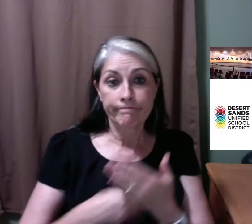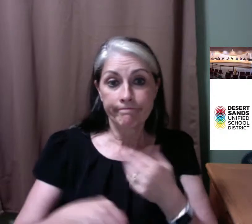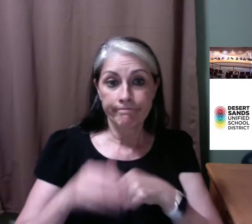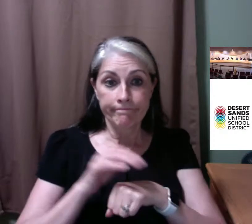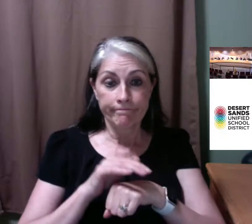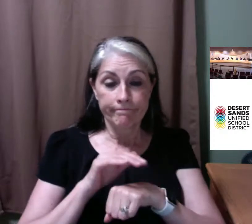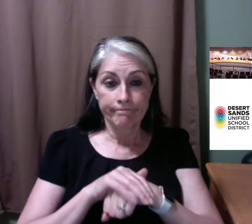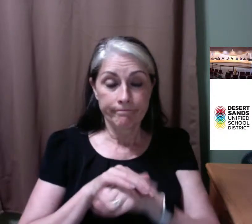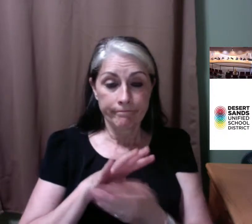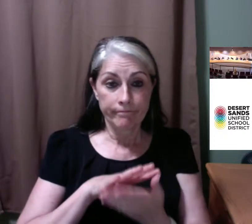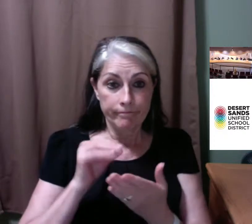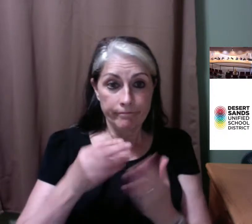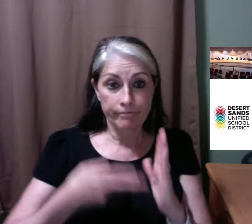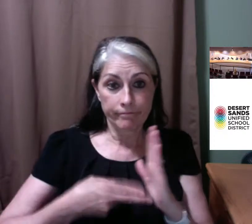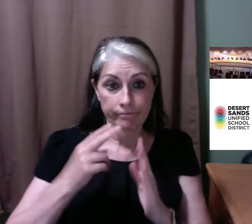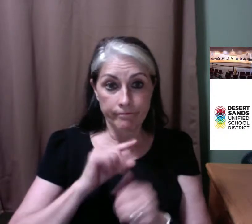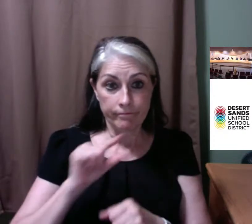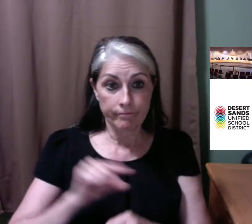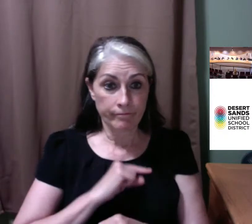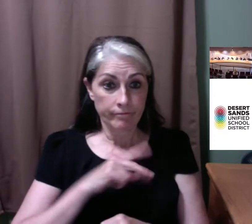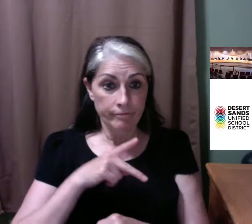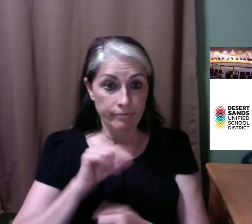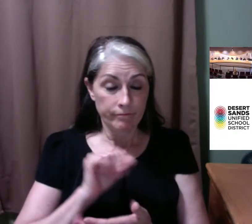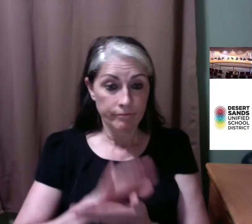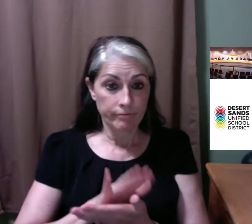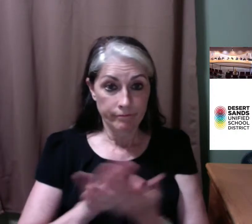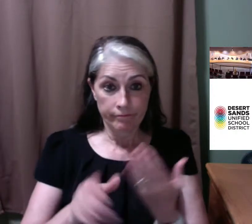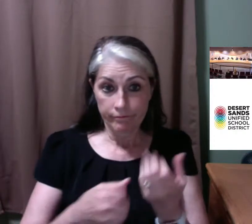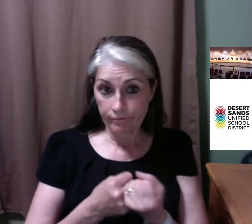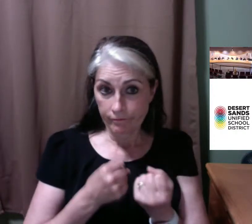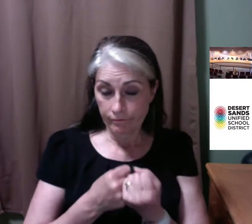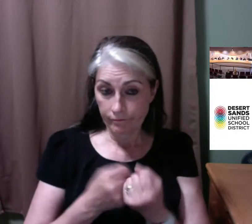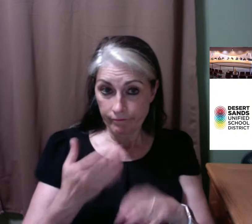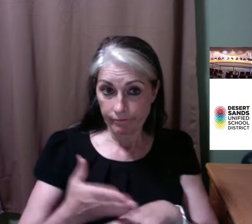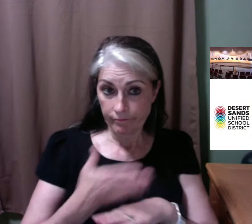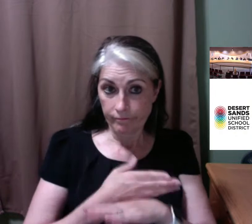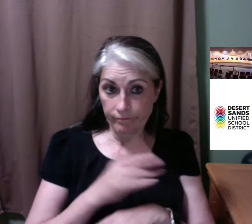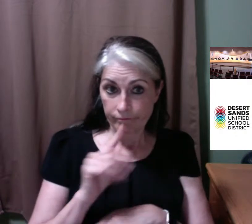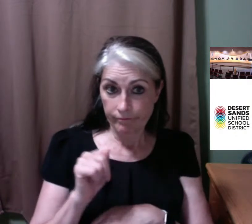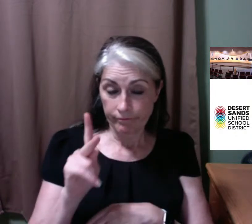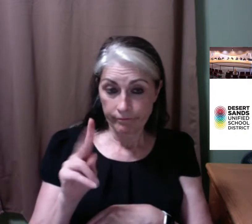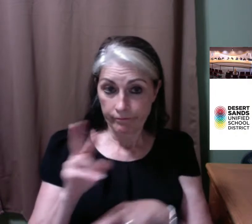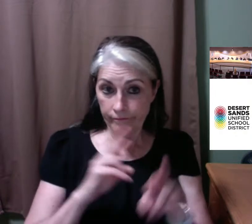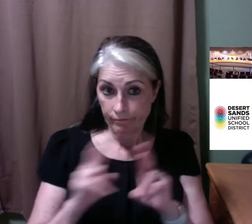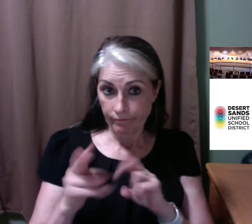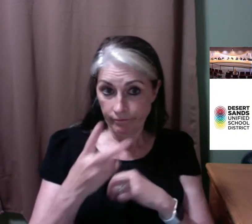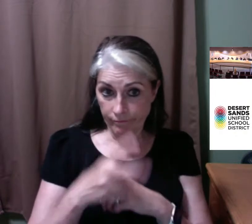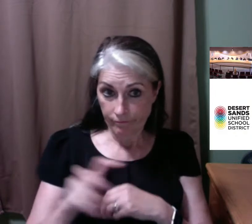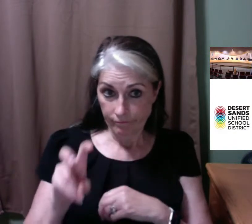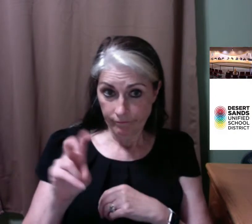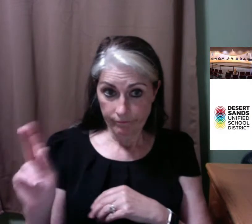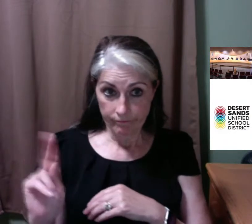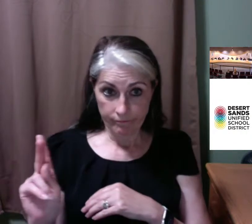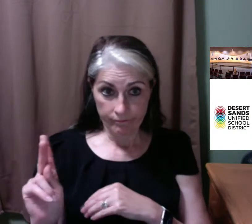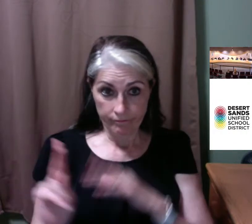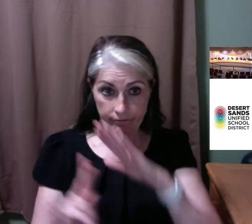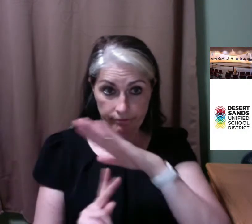highly qualified preschool programs and provide supports to enhance TK readiness for the transition into